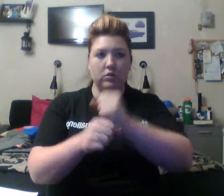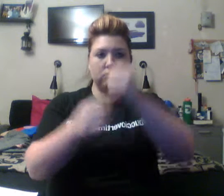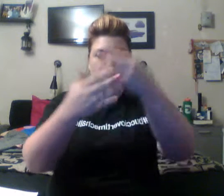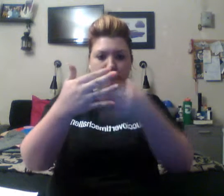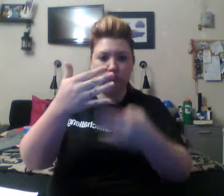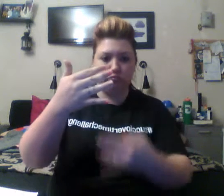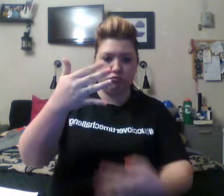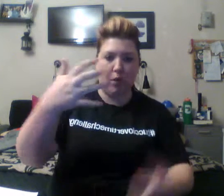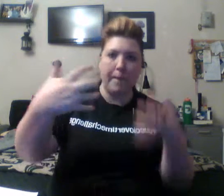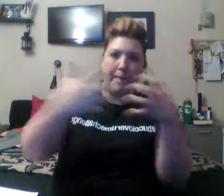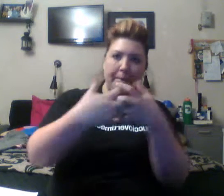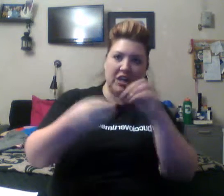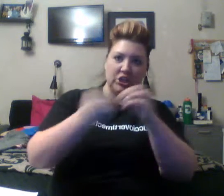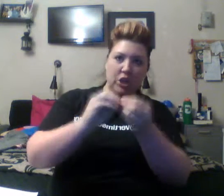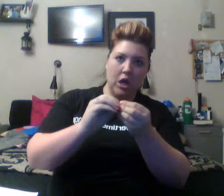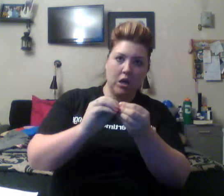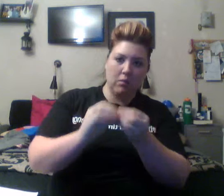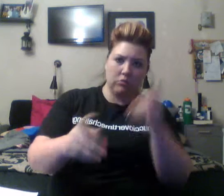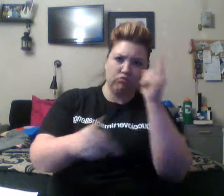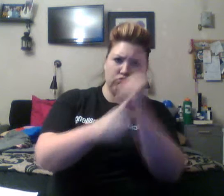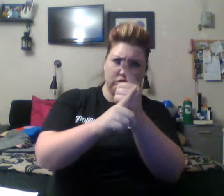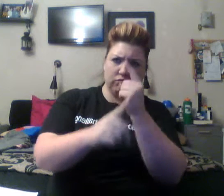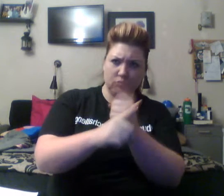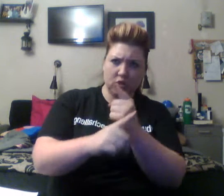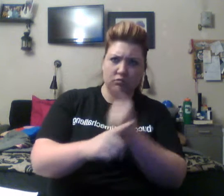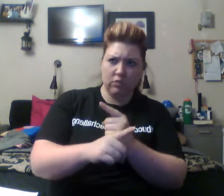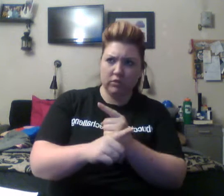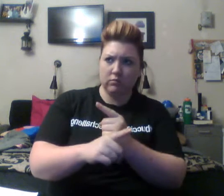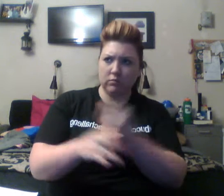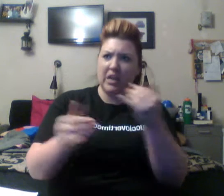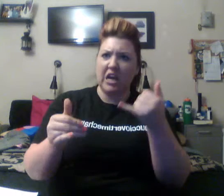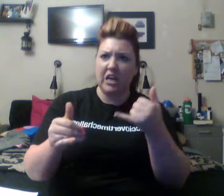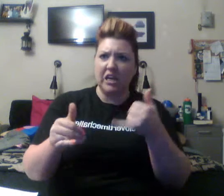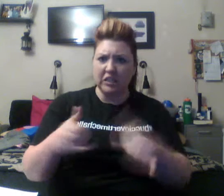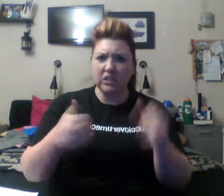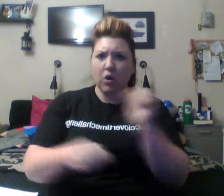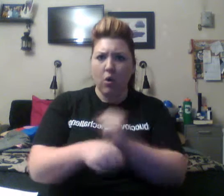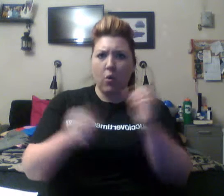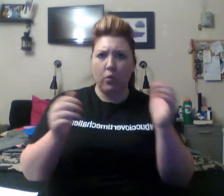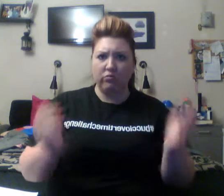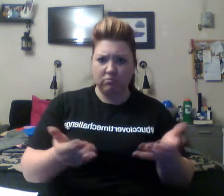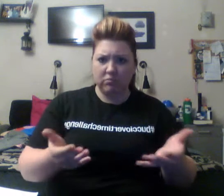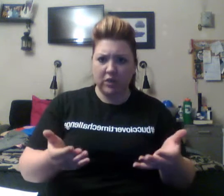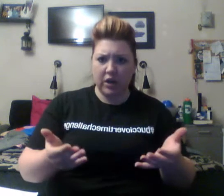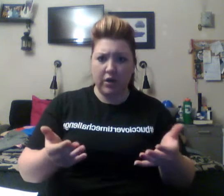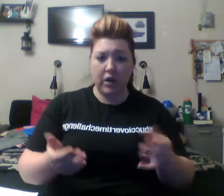up numbers to ensure that, in fact, the employee is an existing employee, active, because this is one of the first checks that are used in